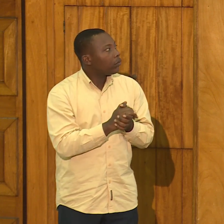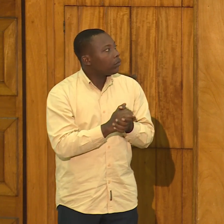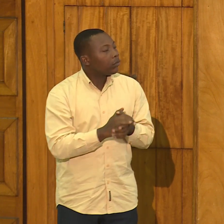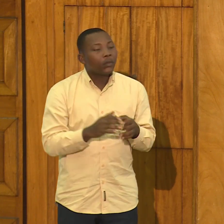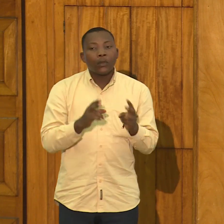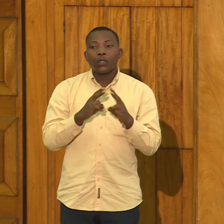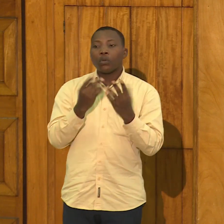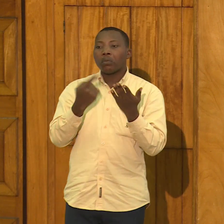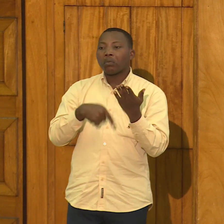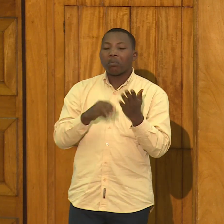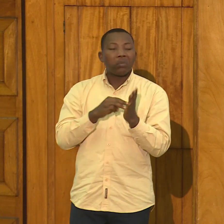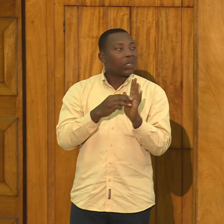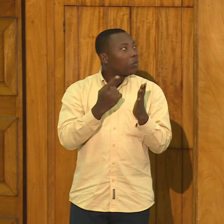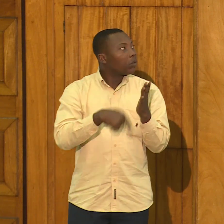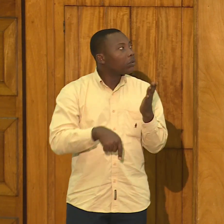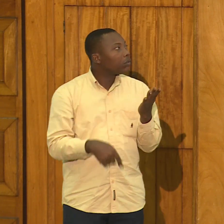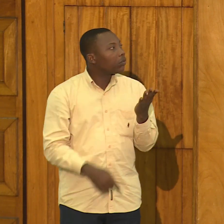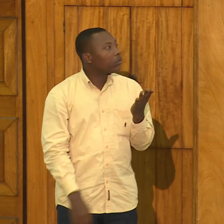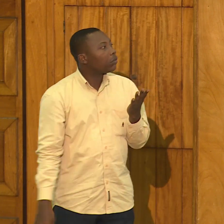what does this mean?